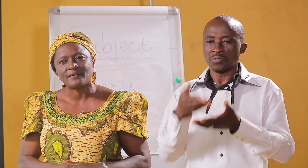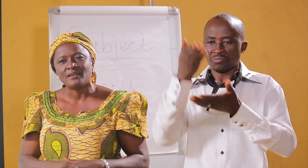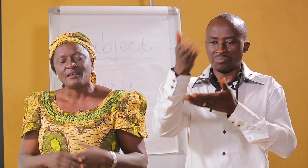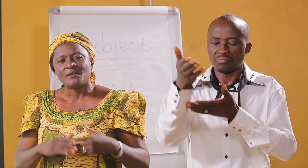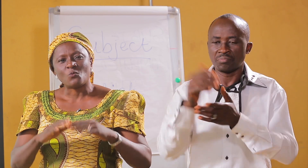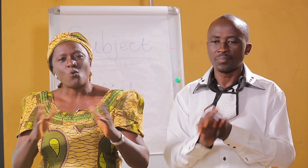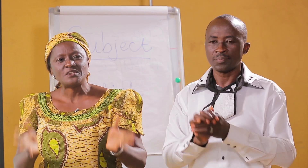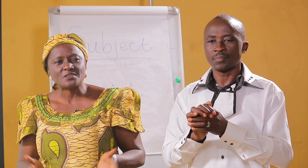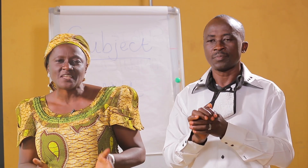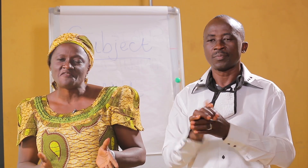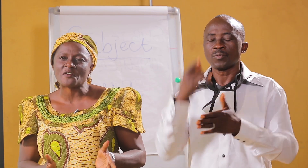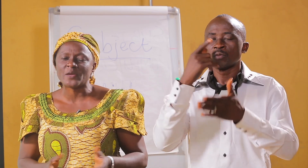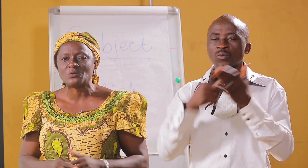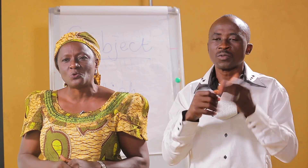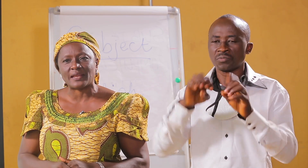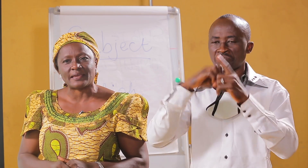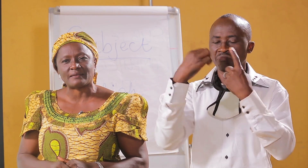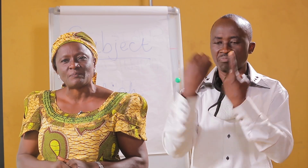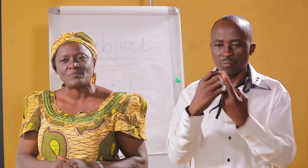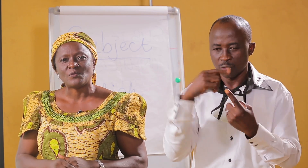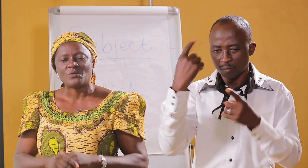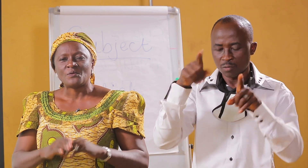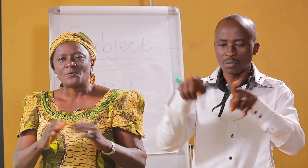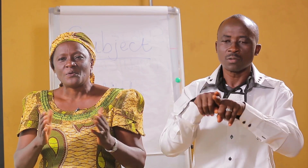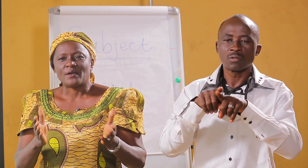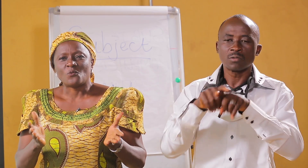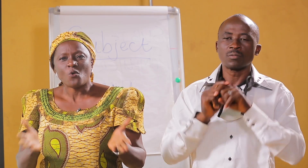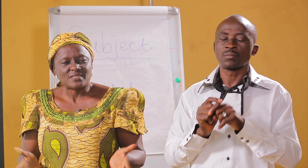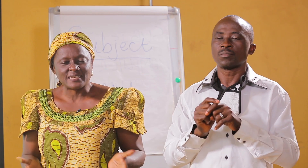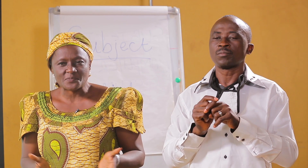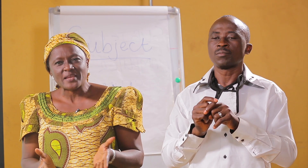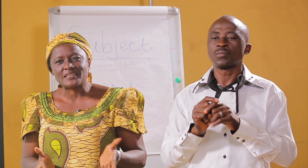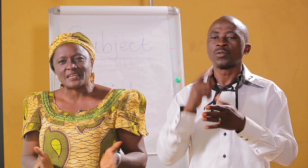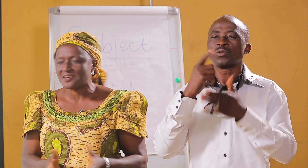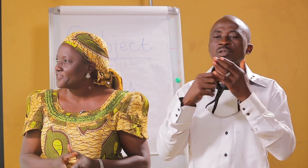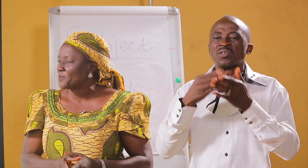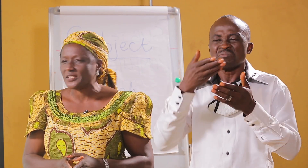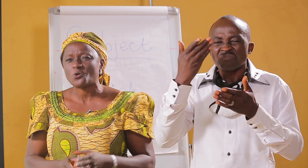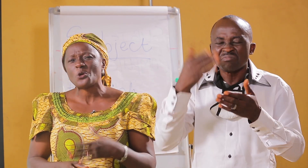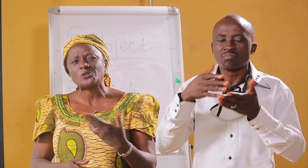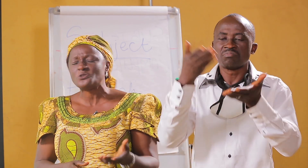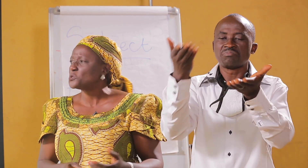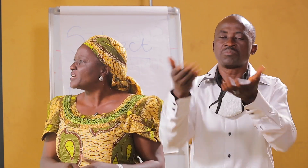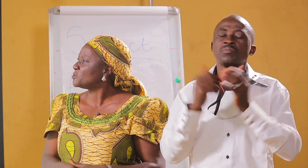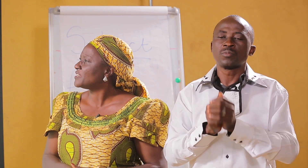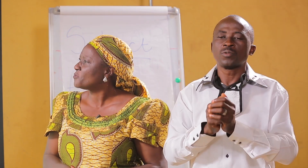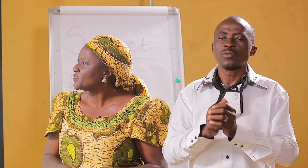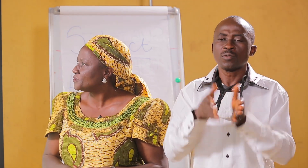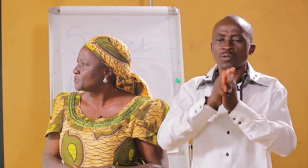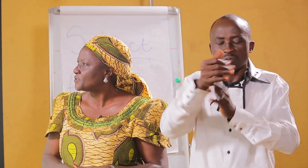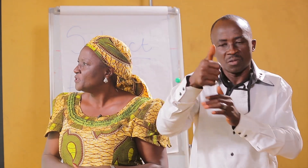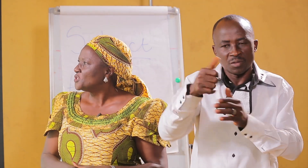there? What does the environment look like? What's the smell in that environment? So you continue to ask